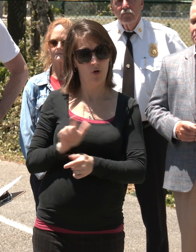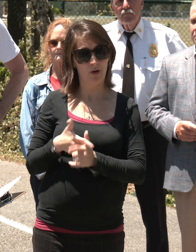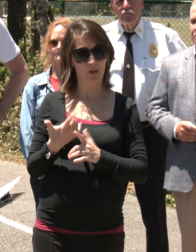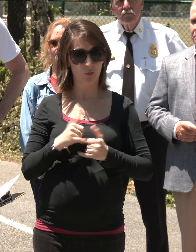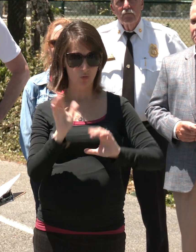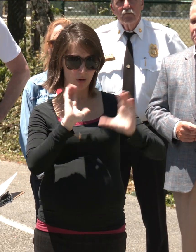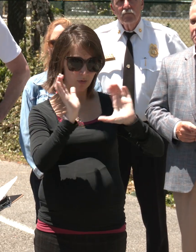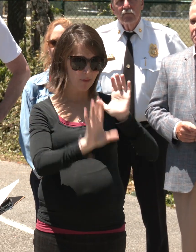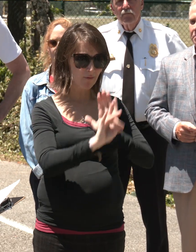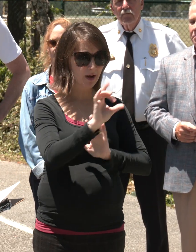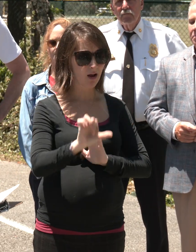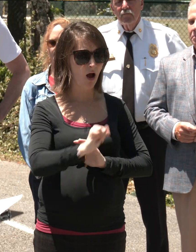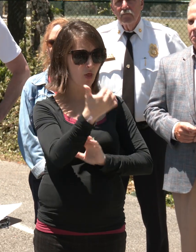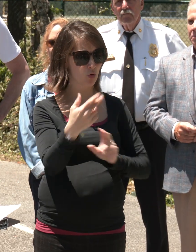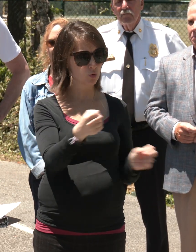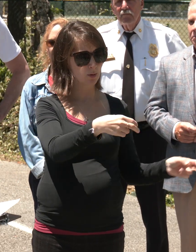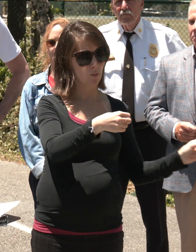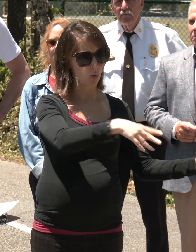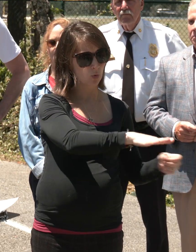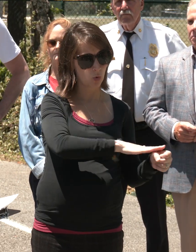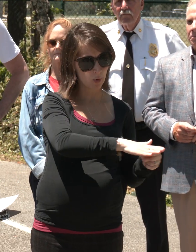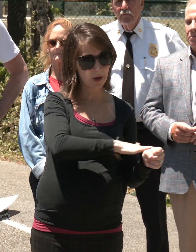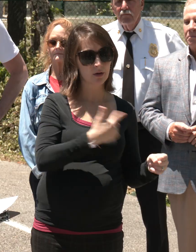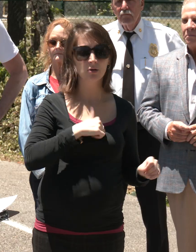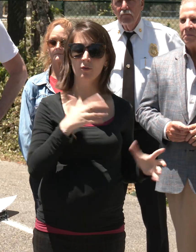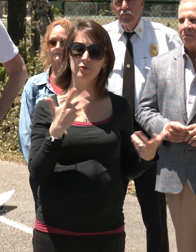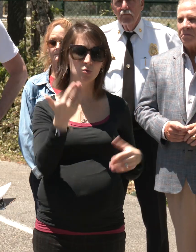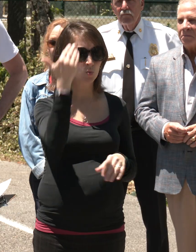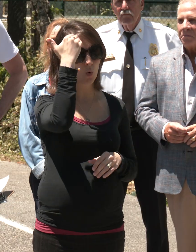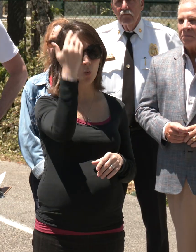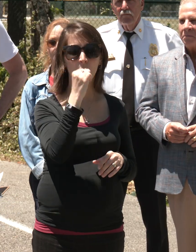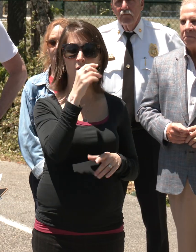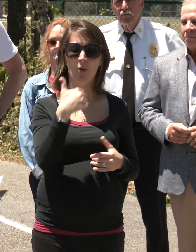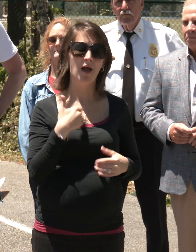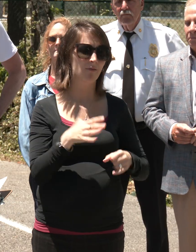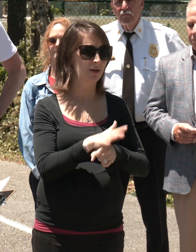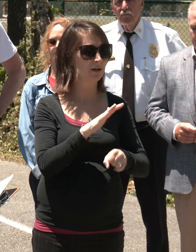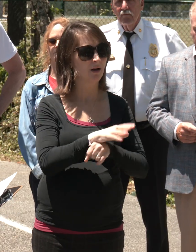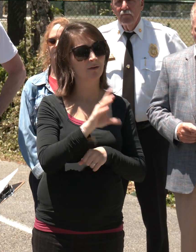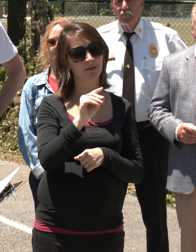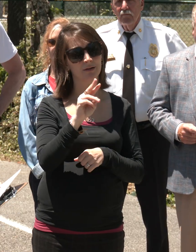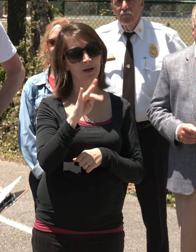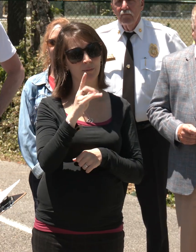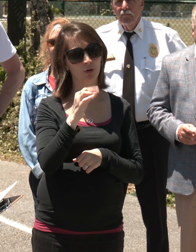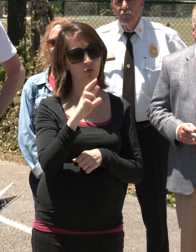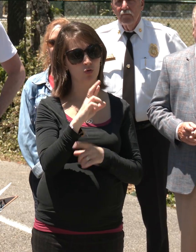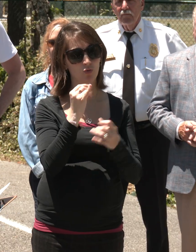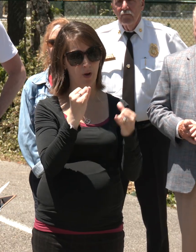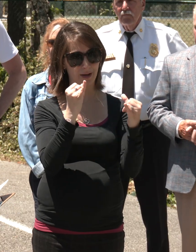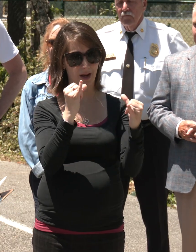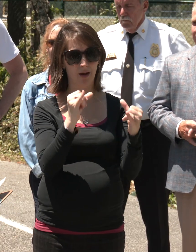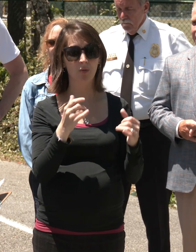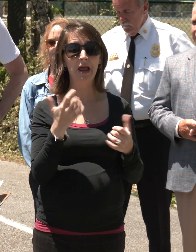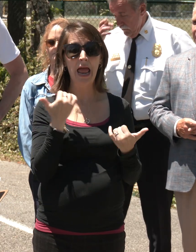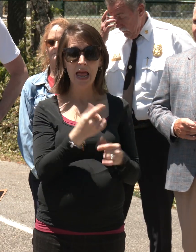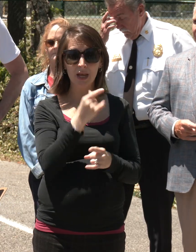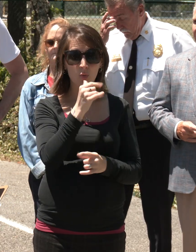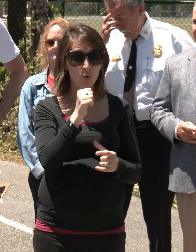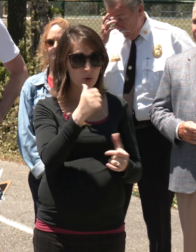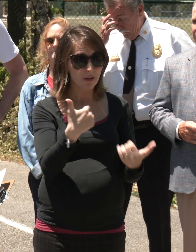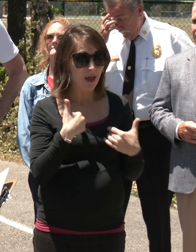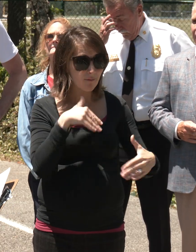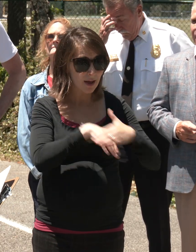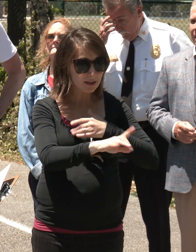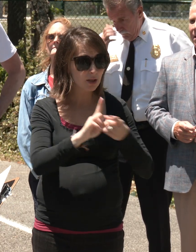disposal locations. We know we do not have enough dumpsters right now. We are asking anybody who doesn't have access